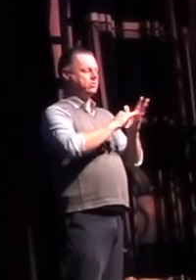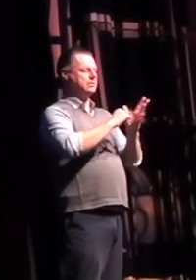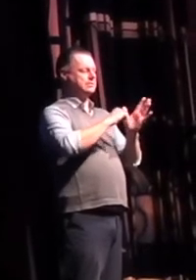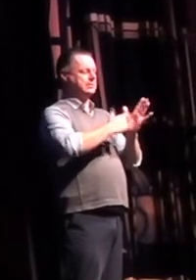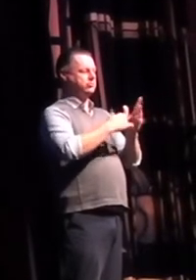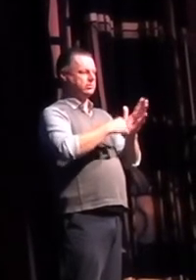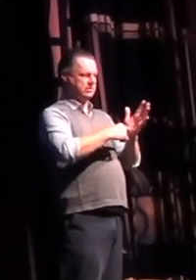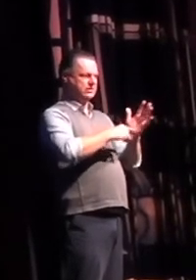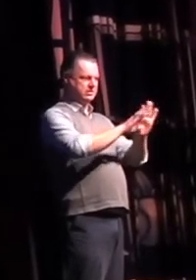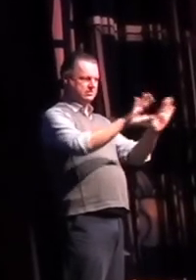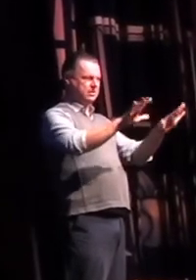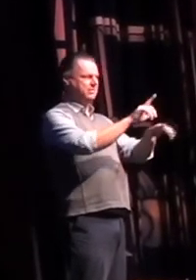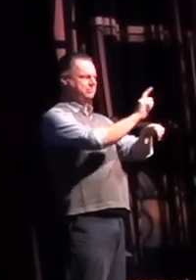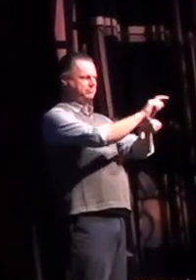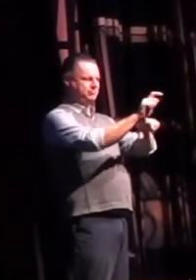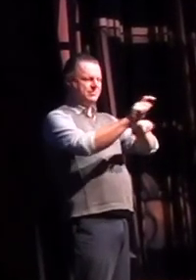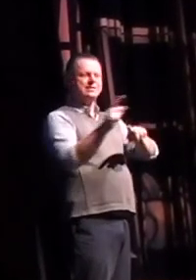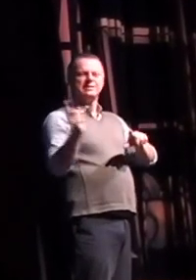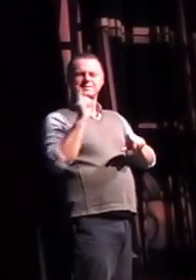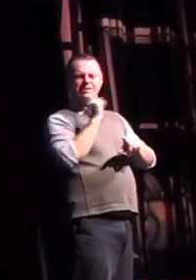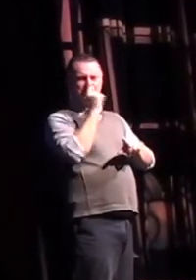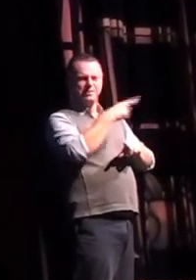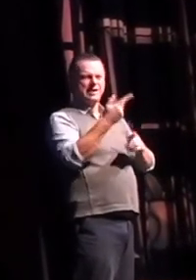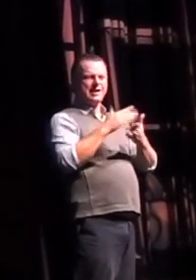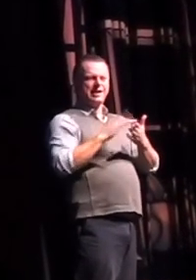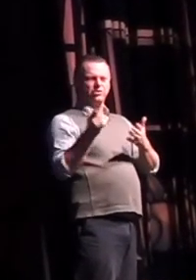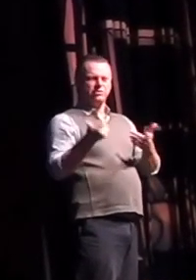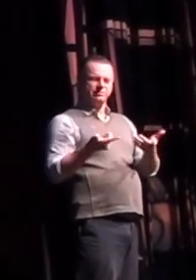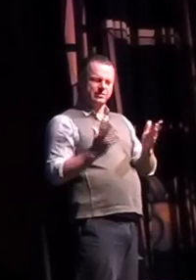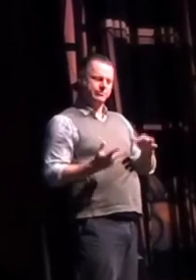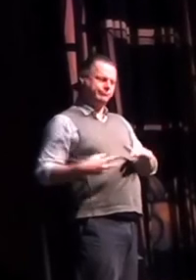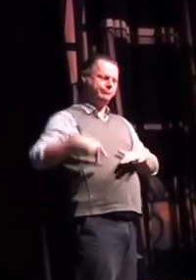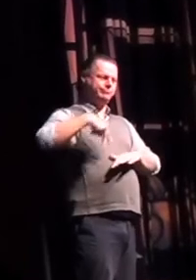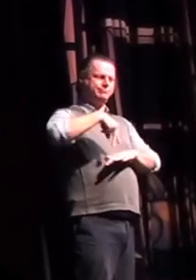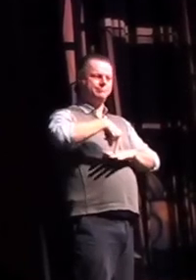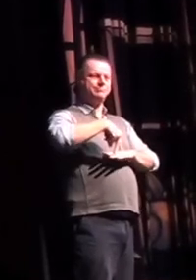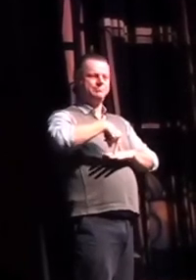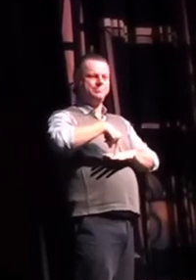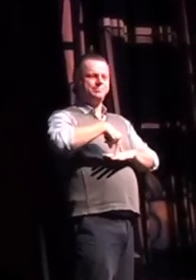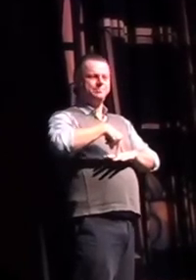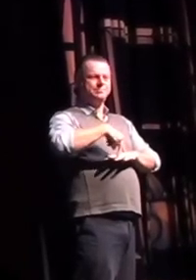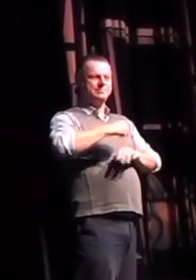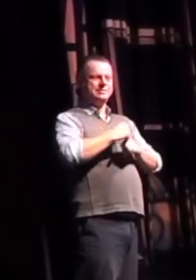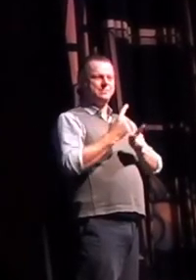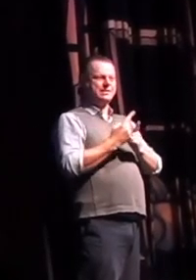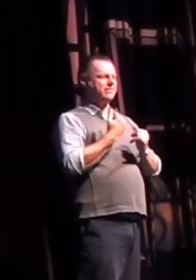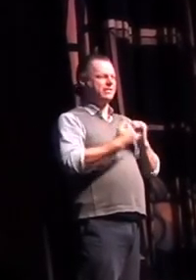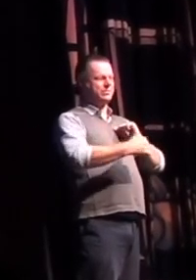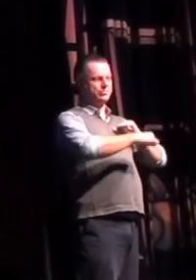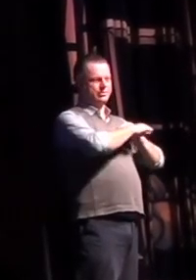them and tell them how you managed to get up and do something really